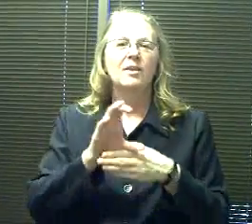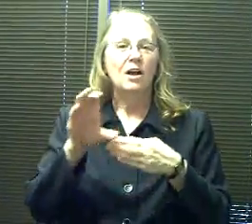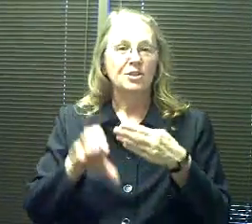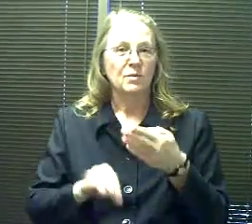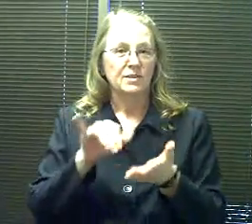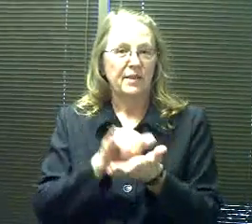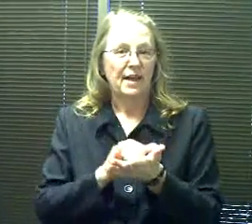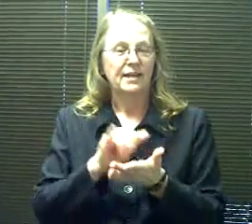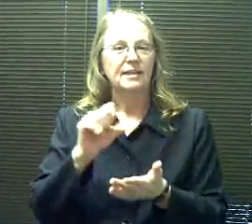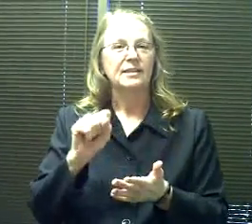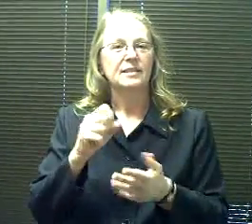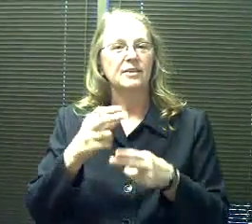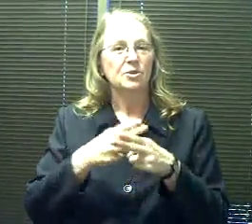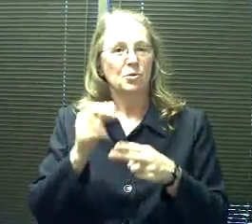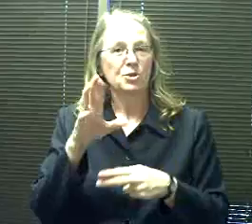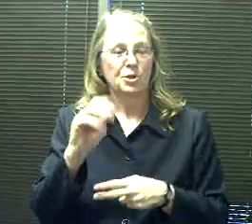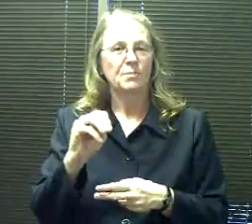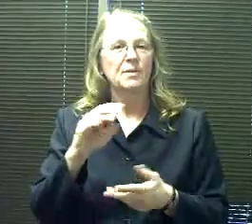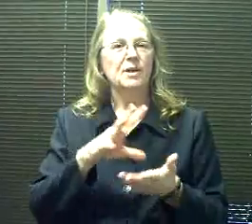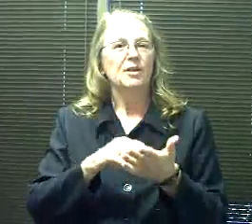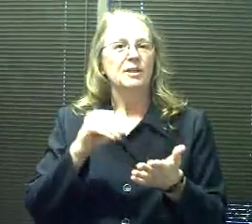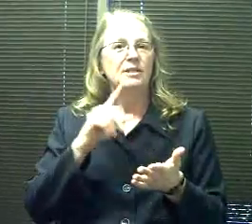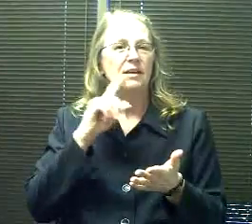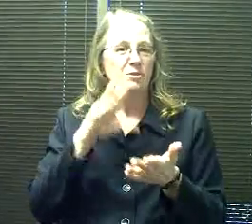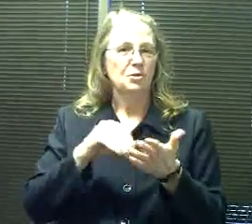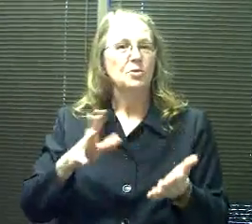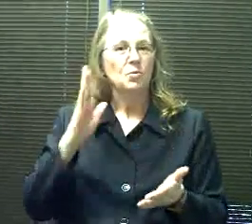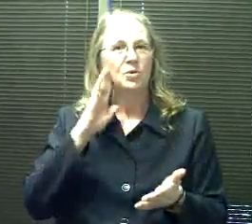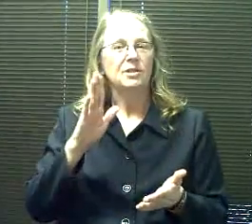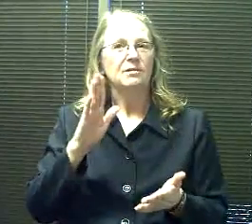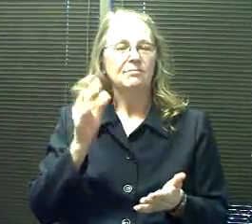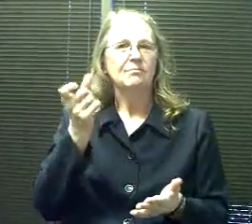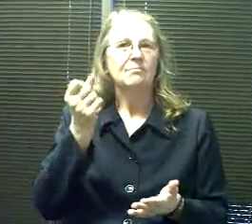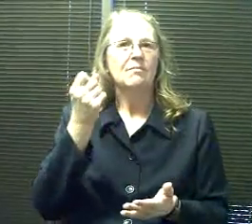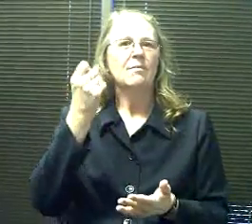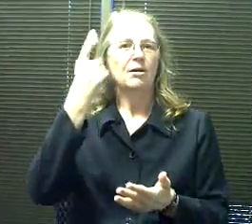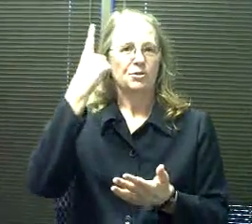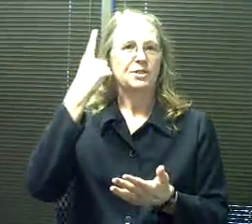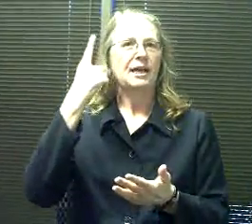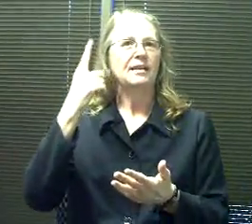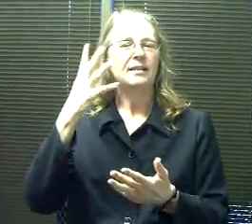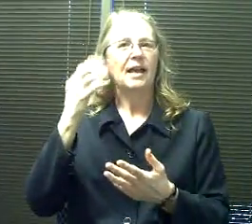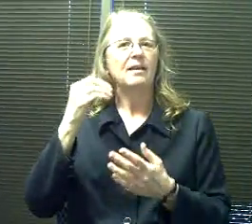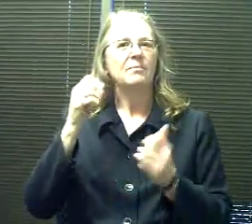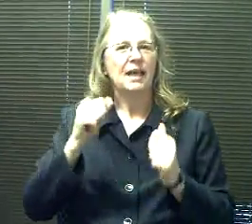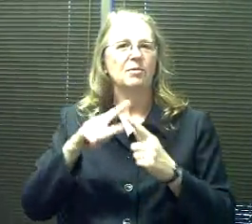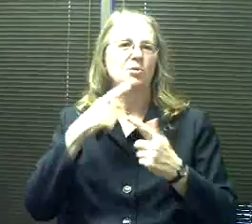The consequence of that is, in the short term, the deaf student would understand and be able